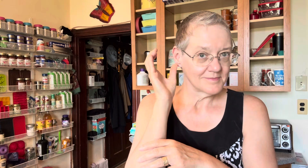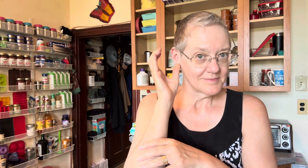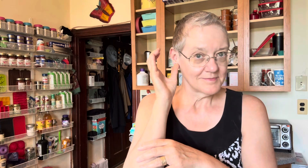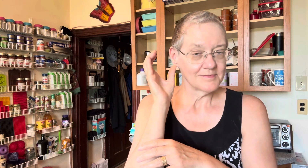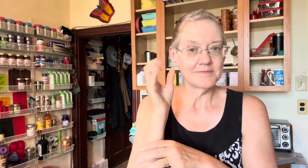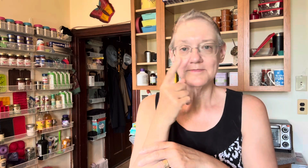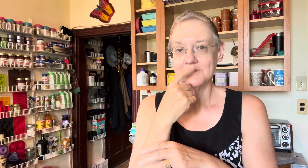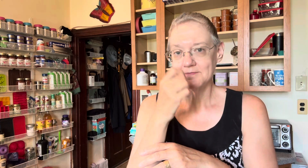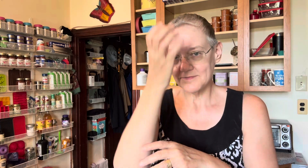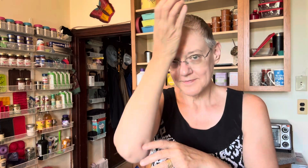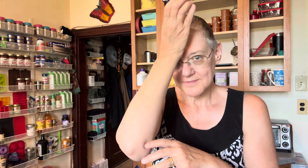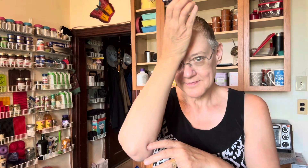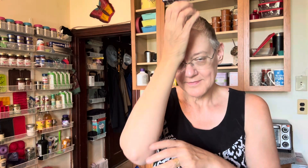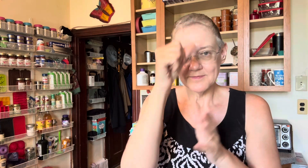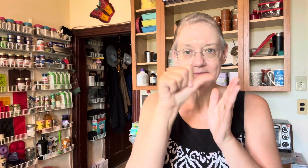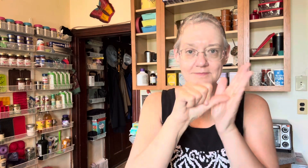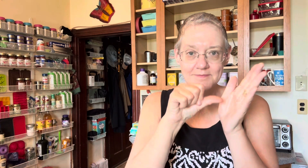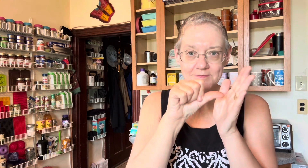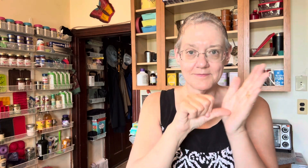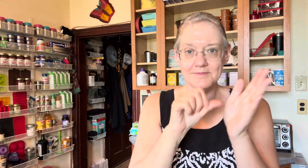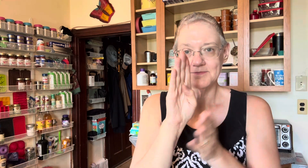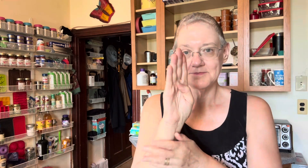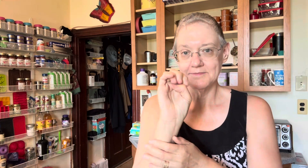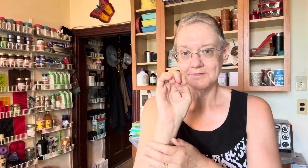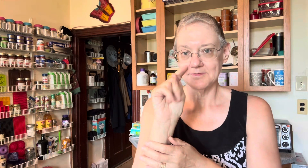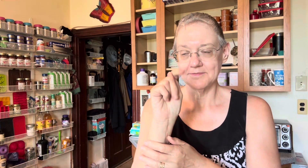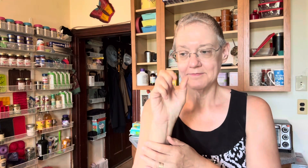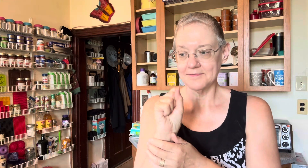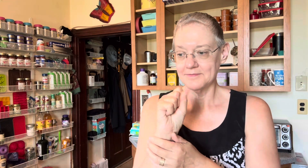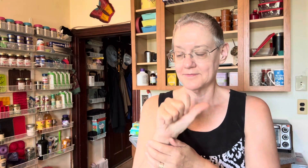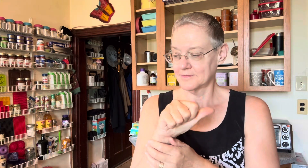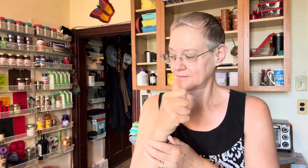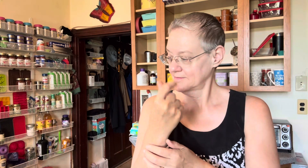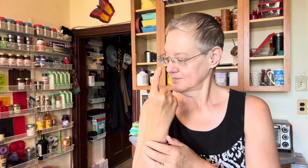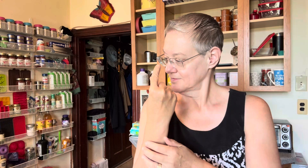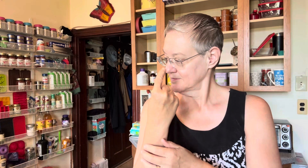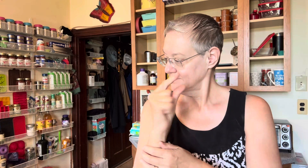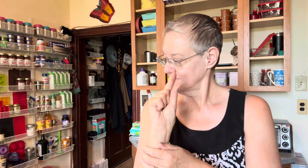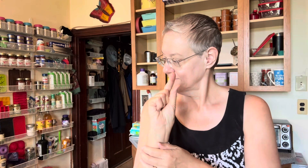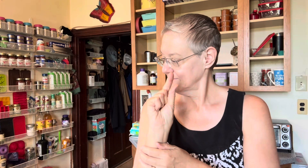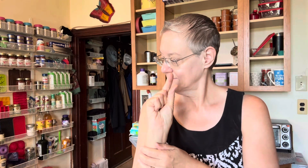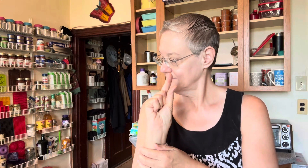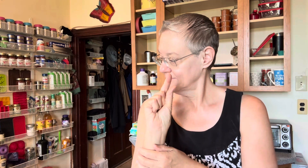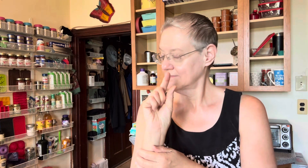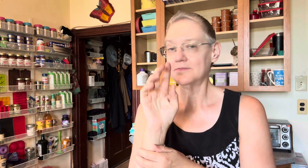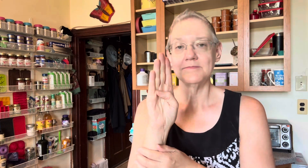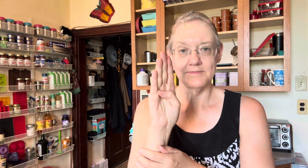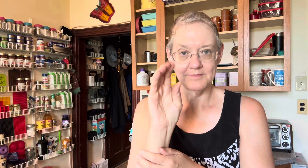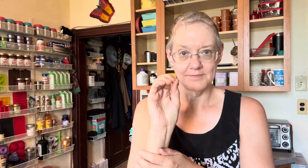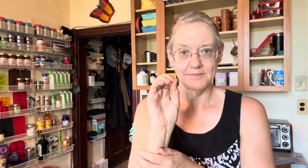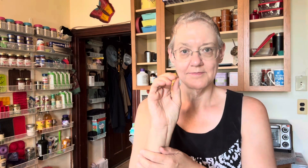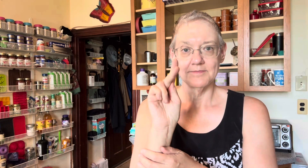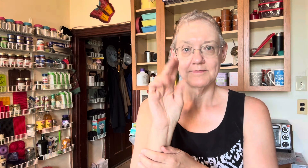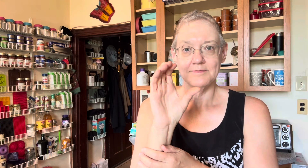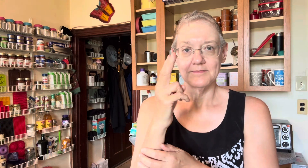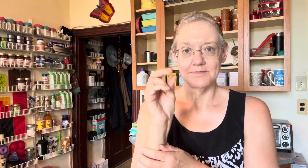broccoli, cauliflower, red cabbage, beets, what else? What other greens?